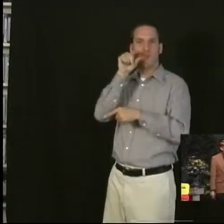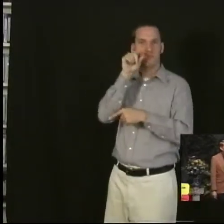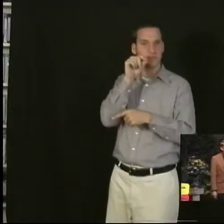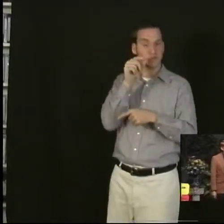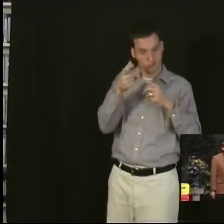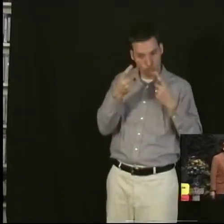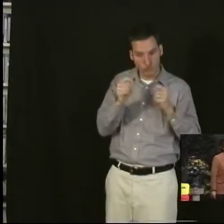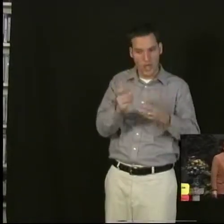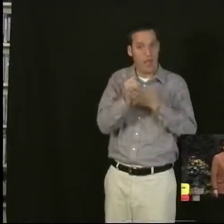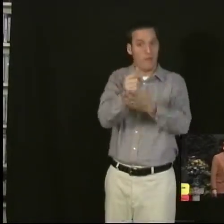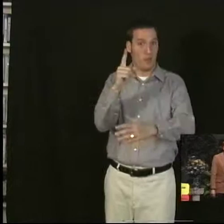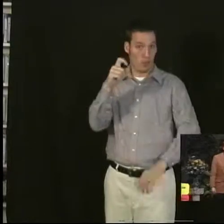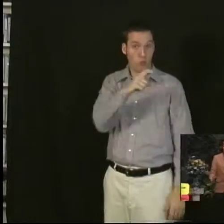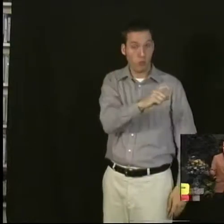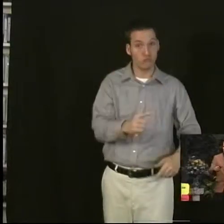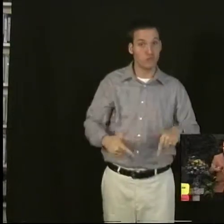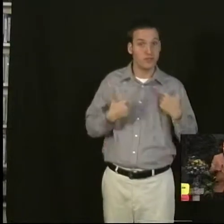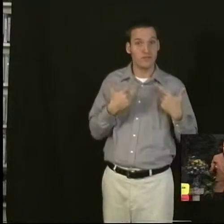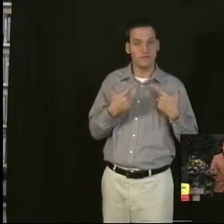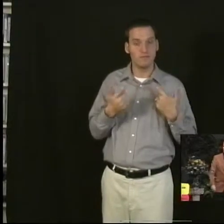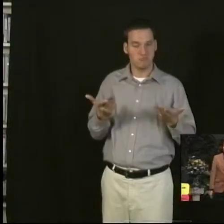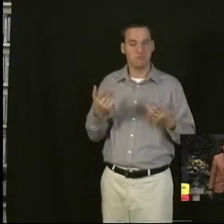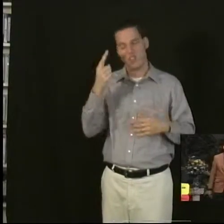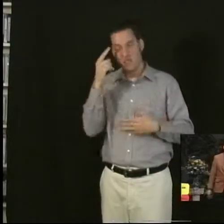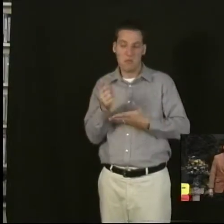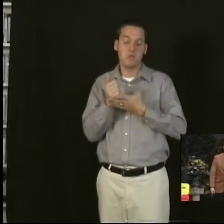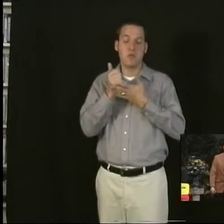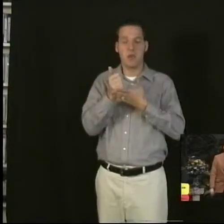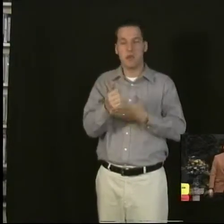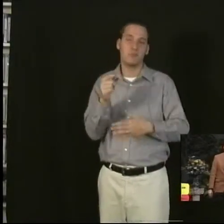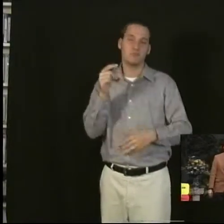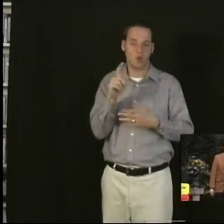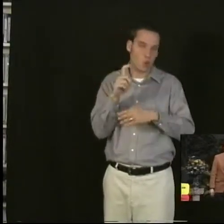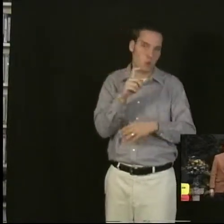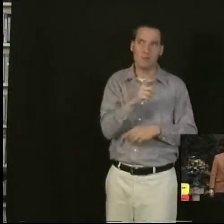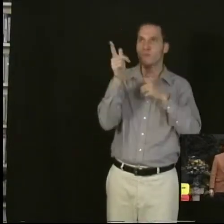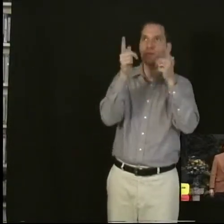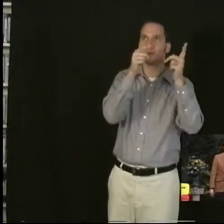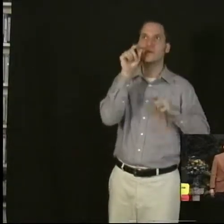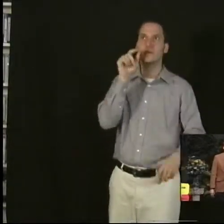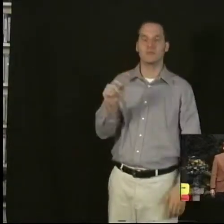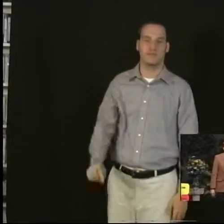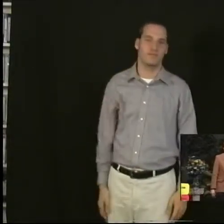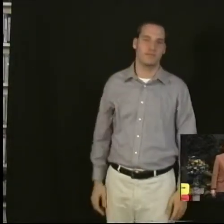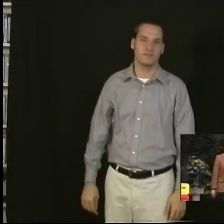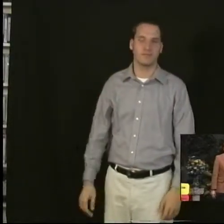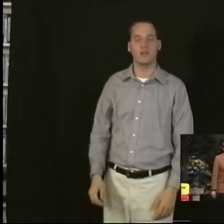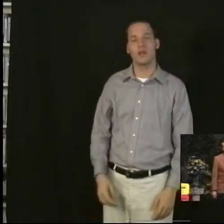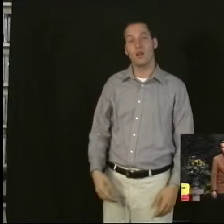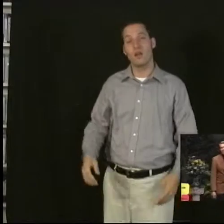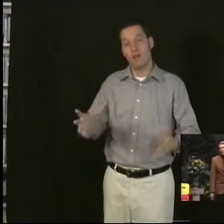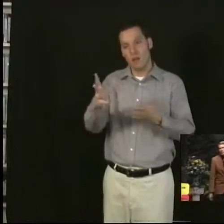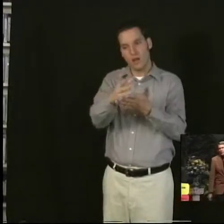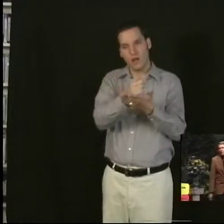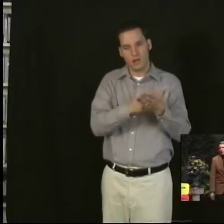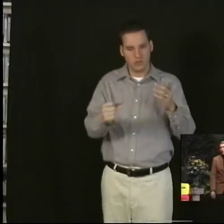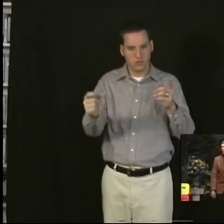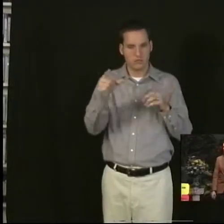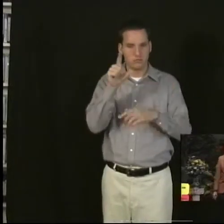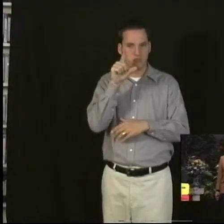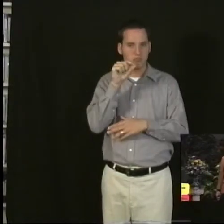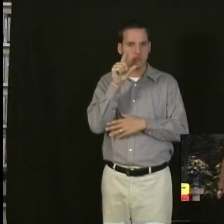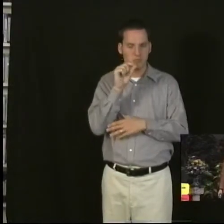better chance of survival. Because birds ate worms, and he thought that might be kind of hard on the worms, so he shot all the birds he could find. Well, he collected all these birds, and he noticed